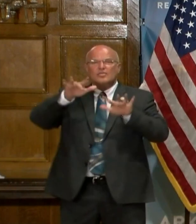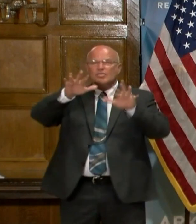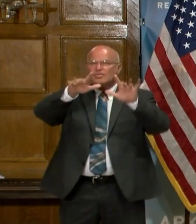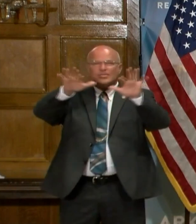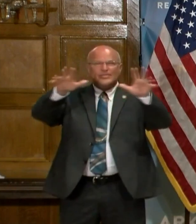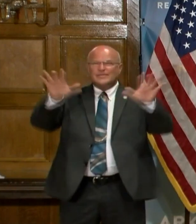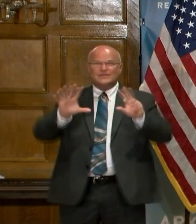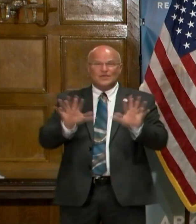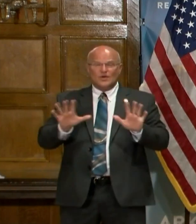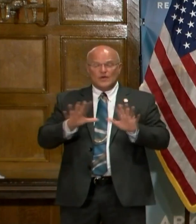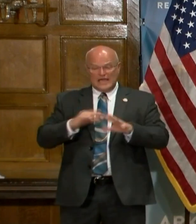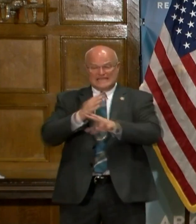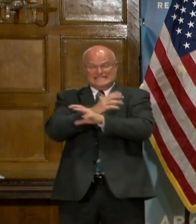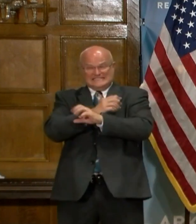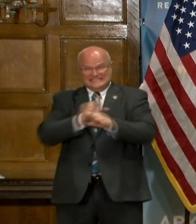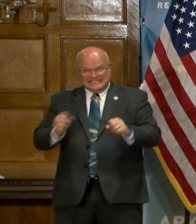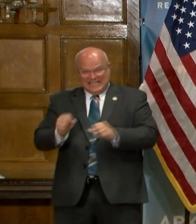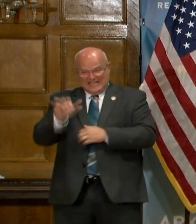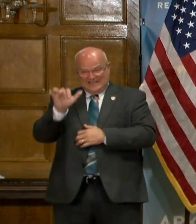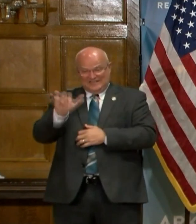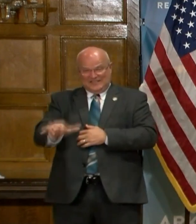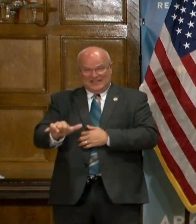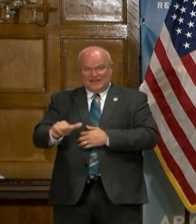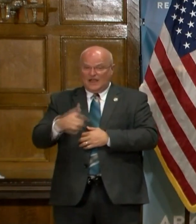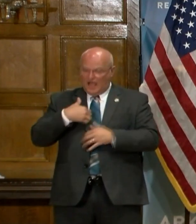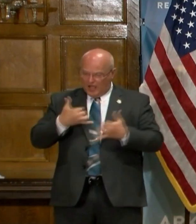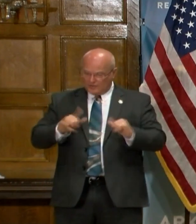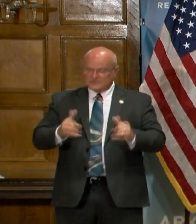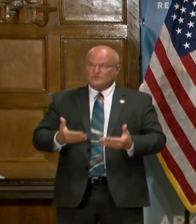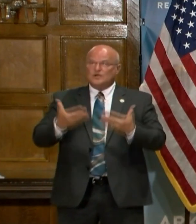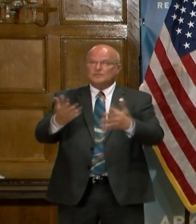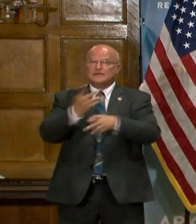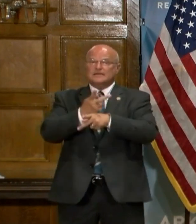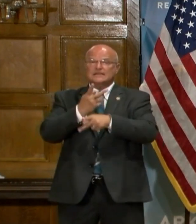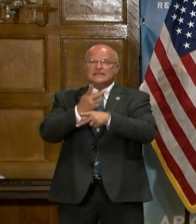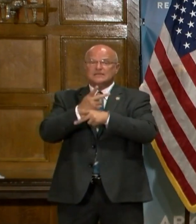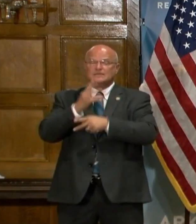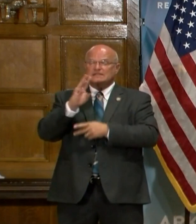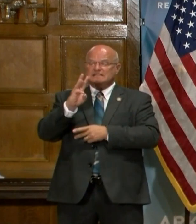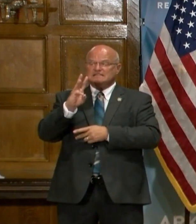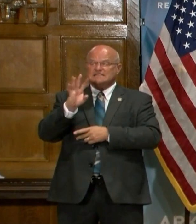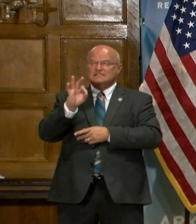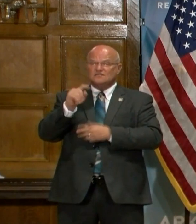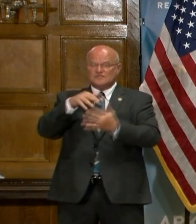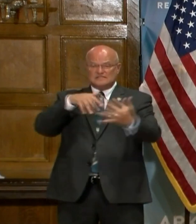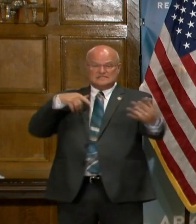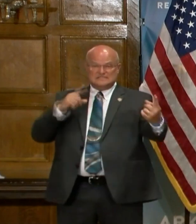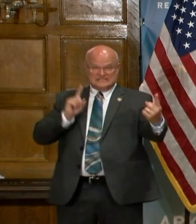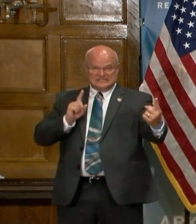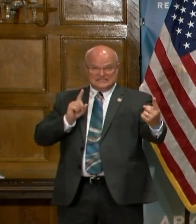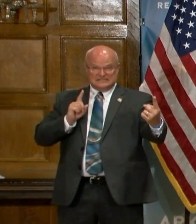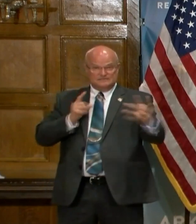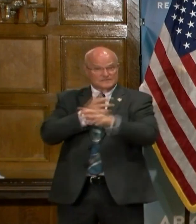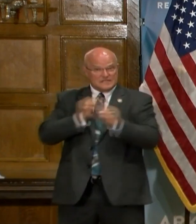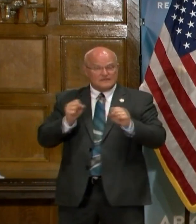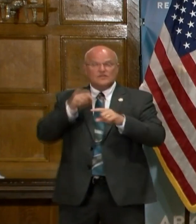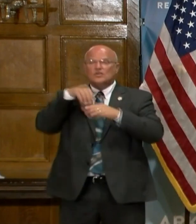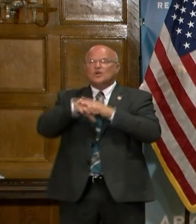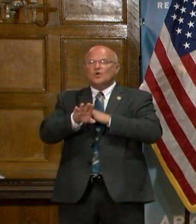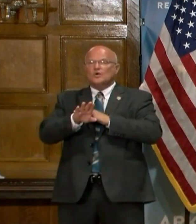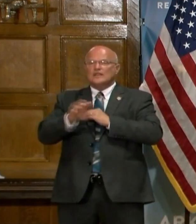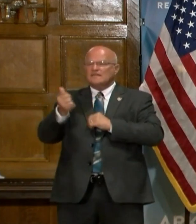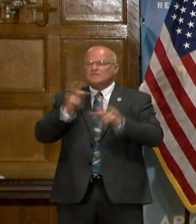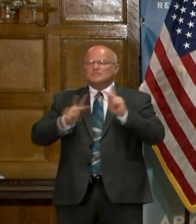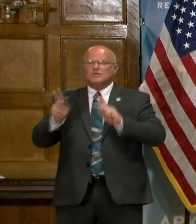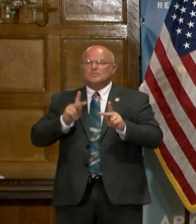and it's relatively safe for those there. I would still recommend keeping a 6-foot distance, but it's safe. If you go in and you got a